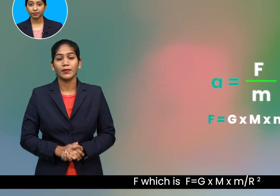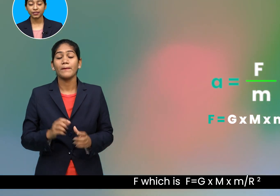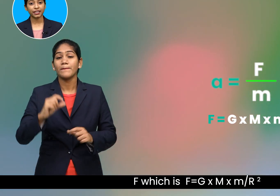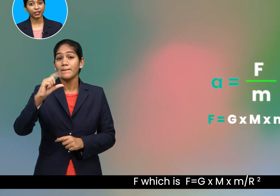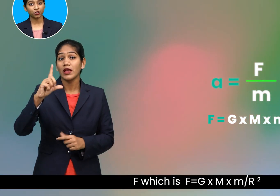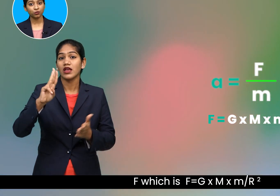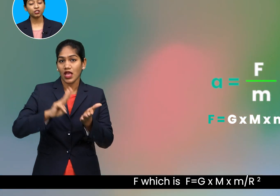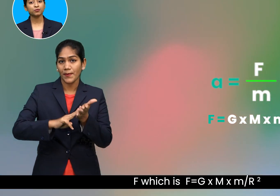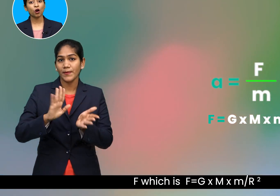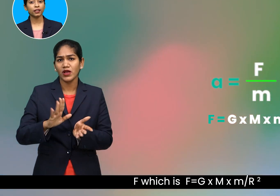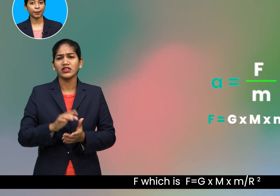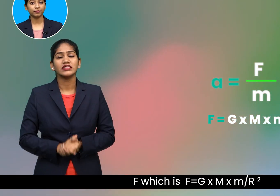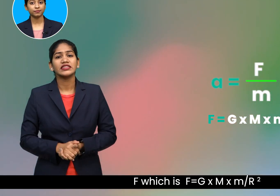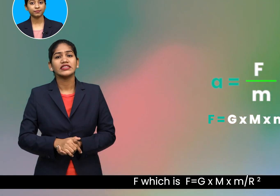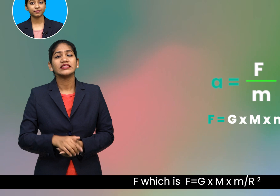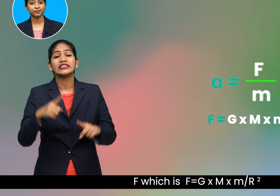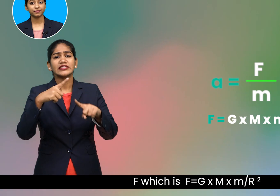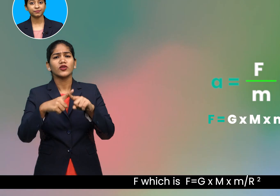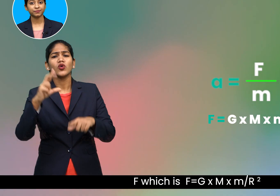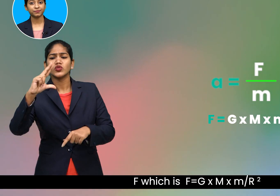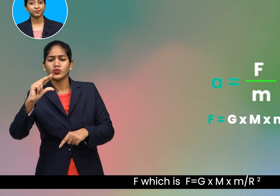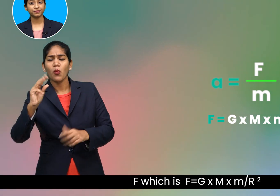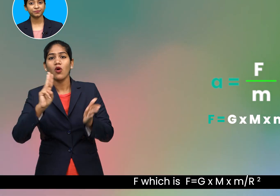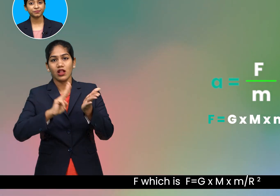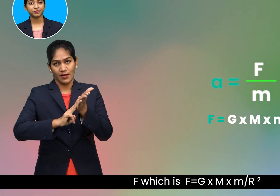M into small m